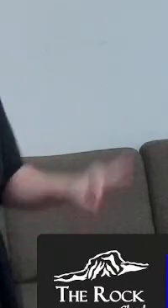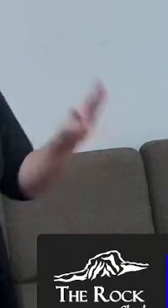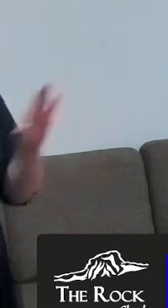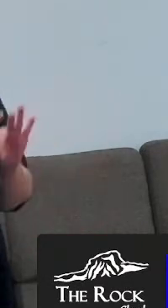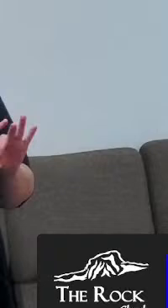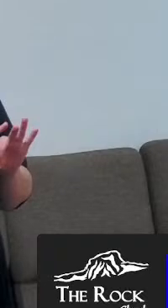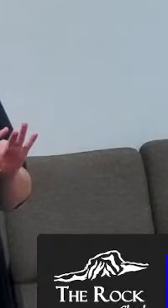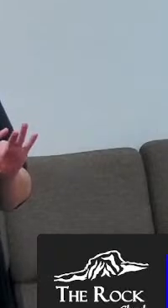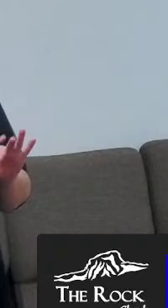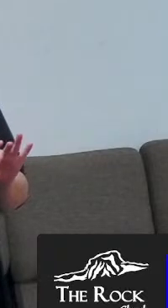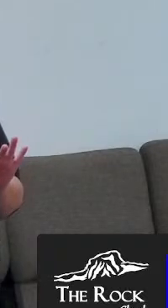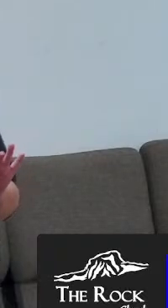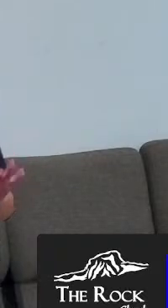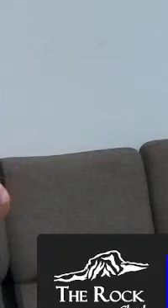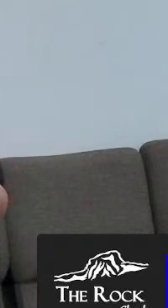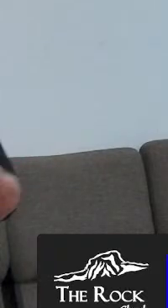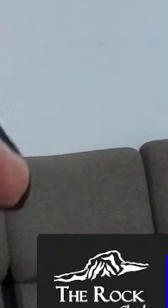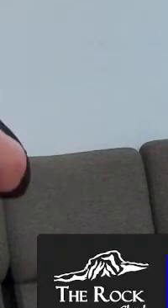shout.